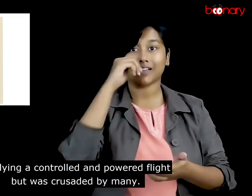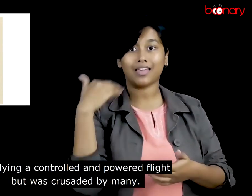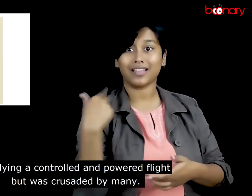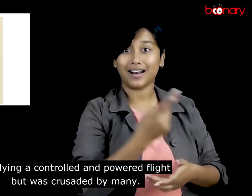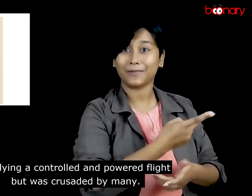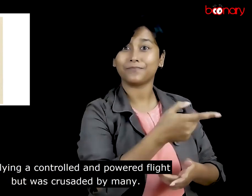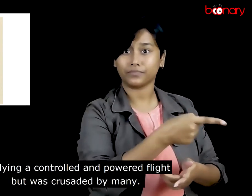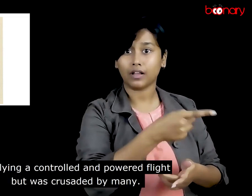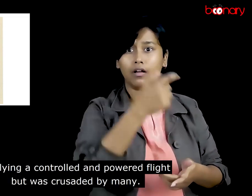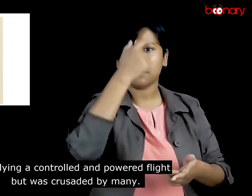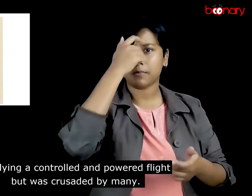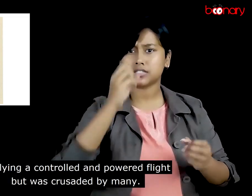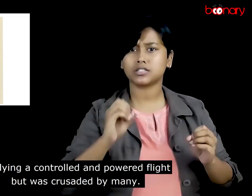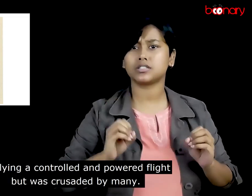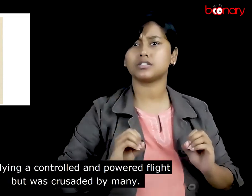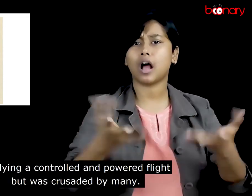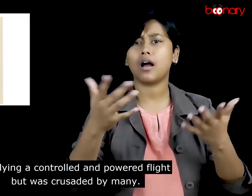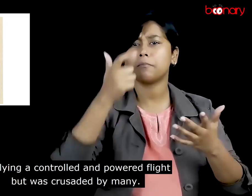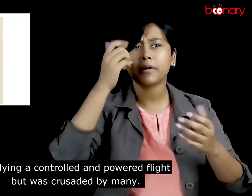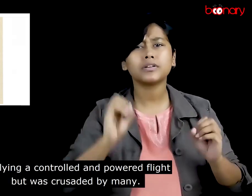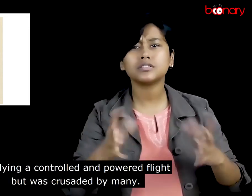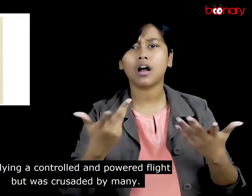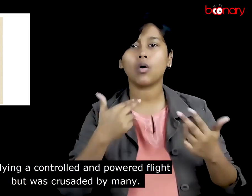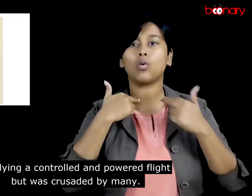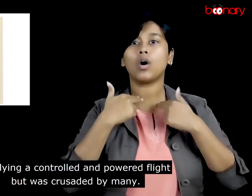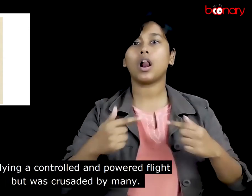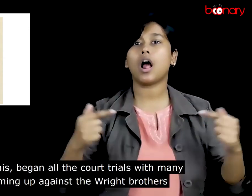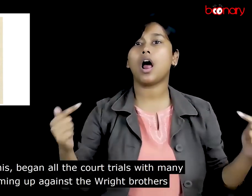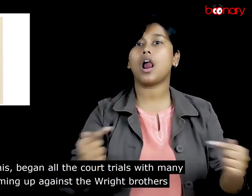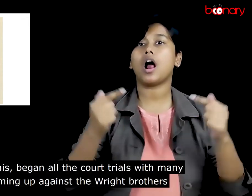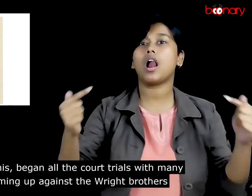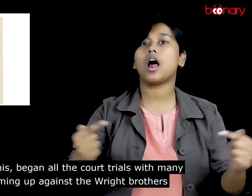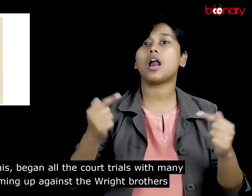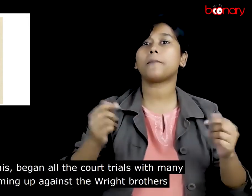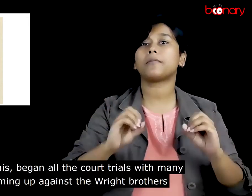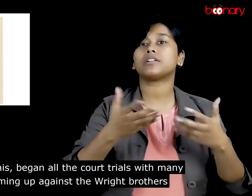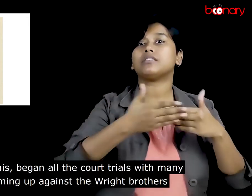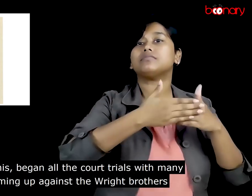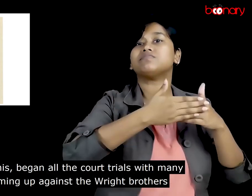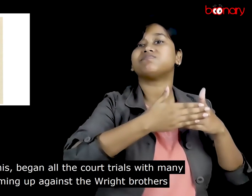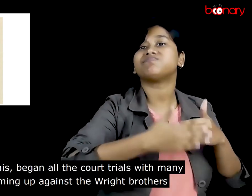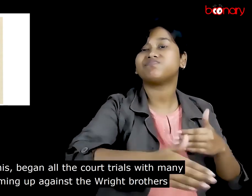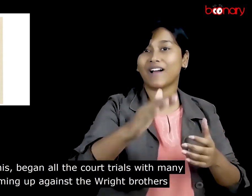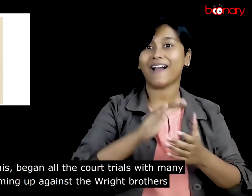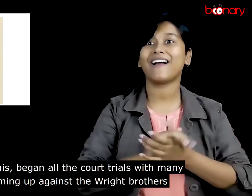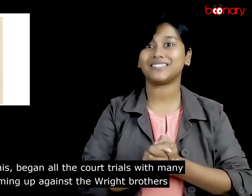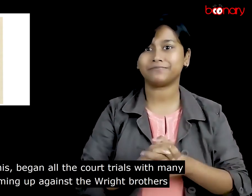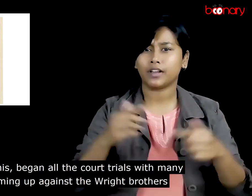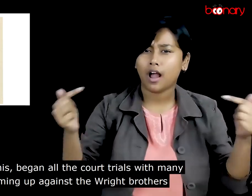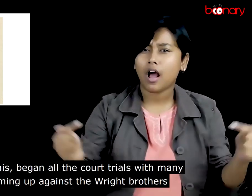powered flight, but was crusaded by many. With this began all the court trials, with